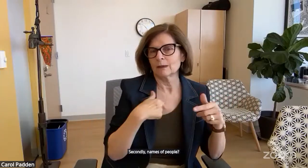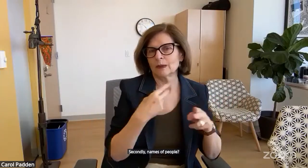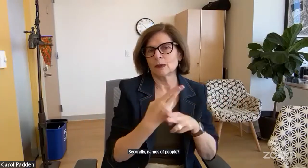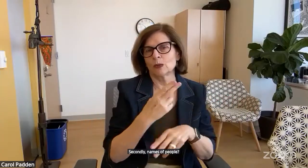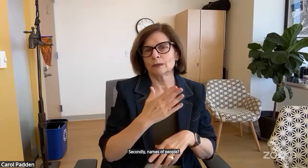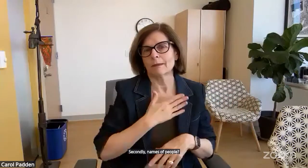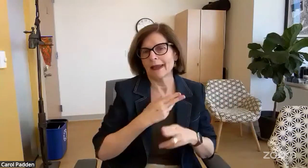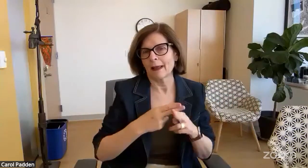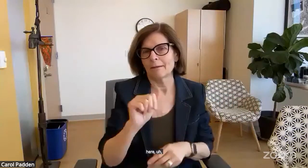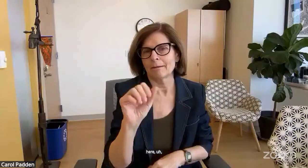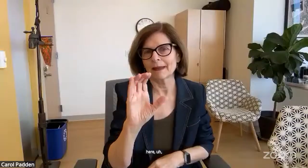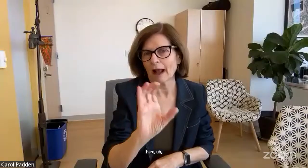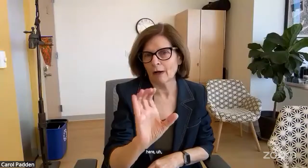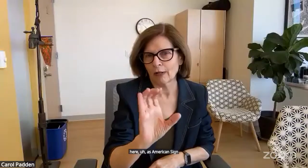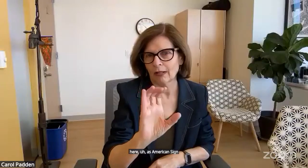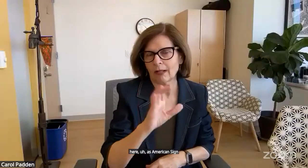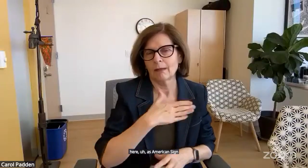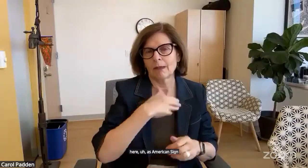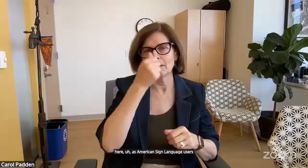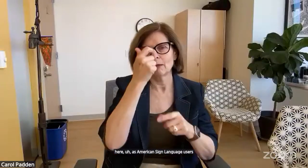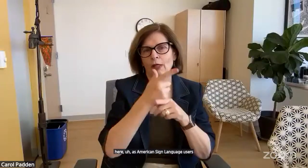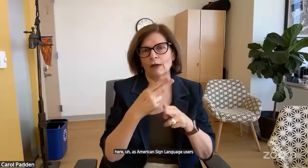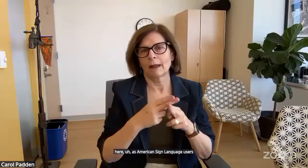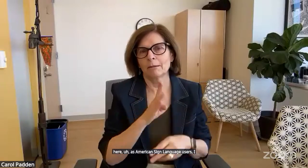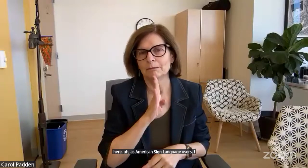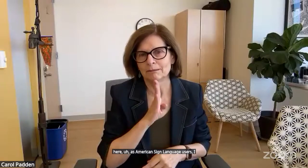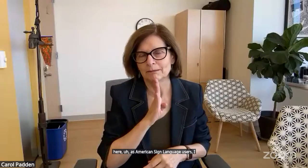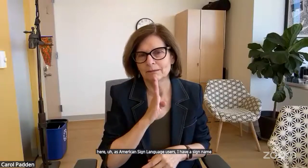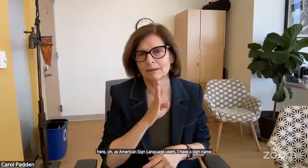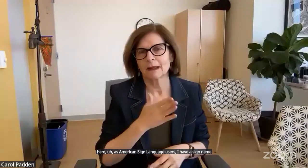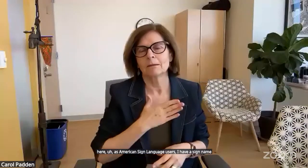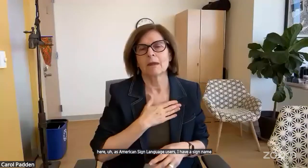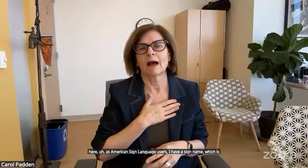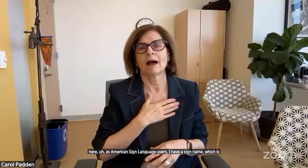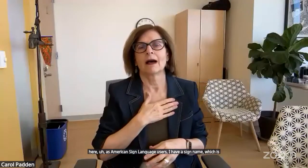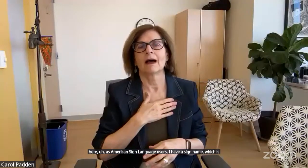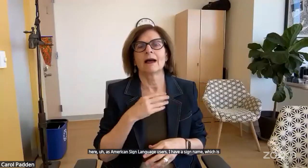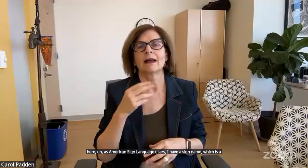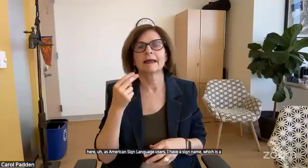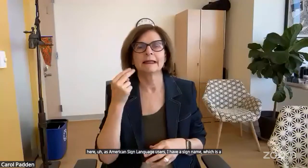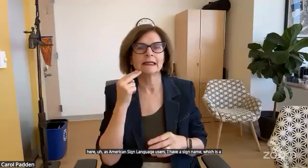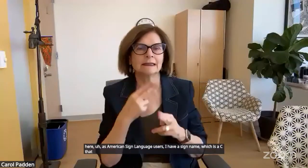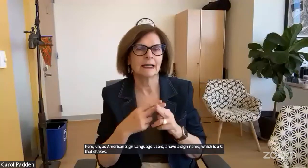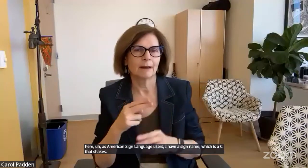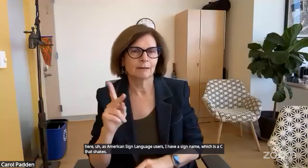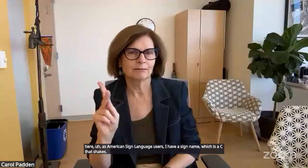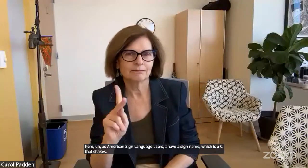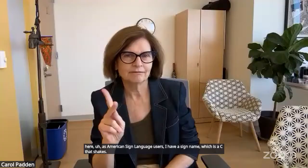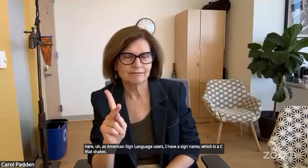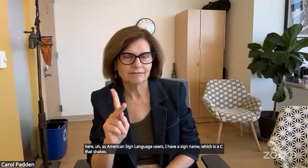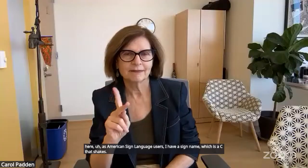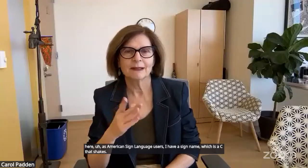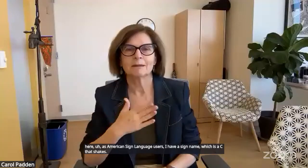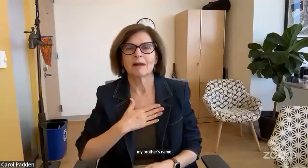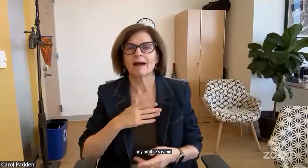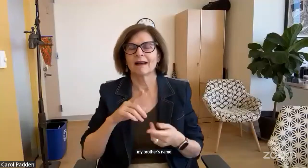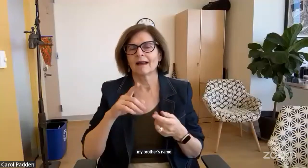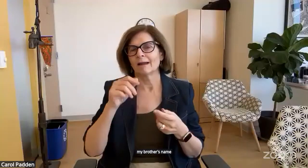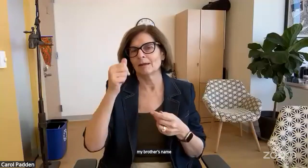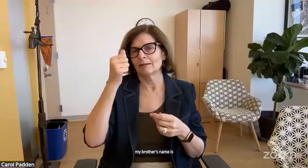Here, as American Sign Language users, I have a sign name, which is a C that shakes. My brother's name is a B on the chin. I